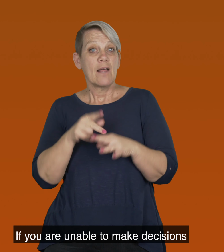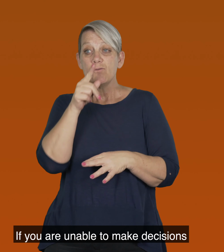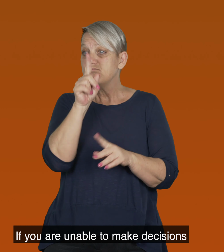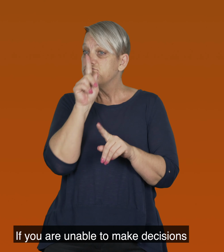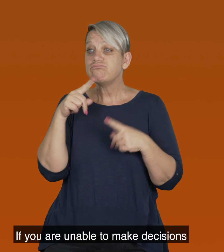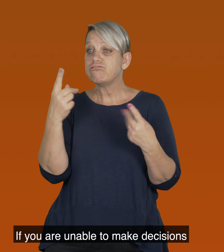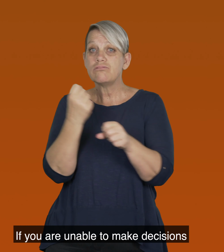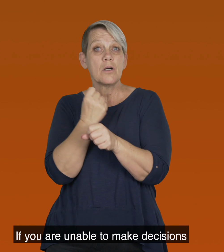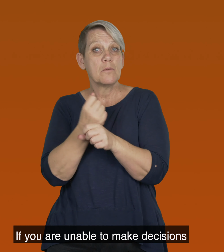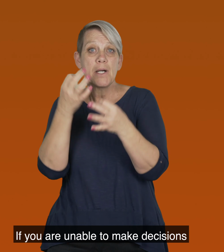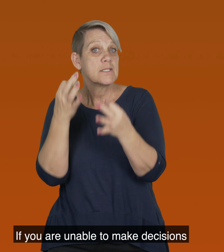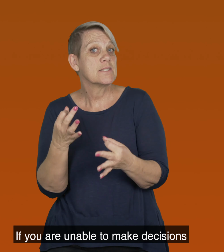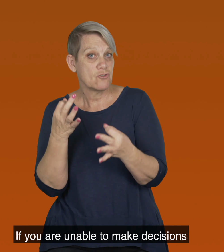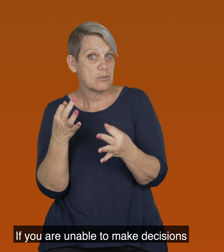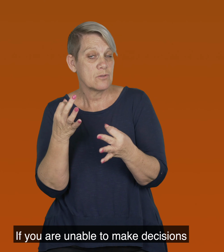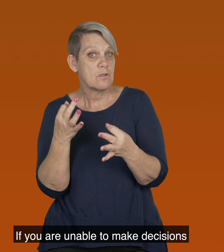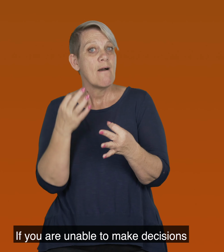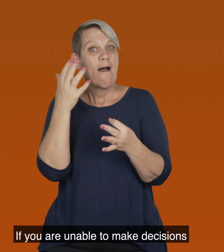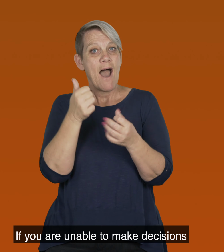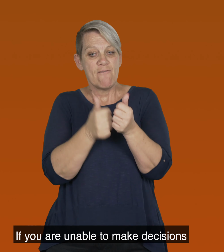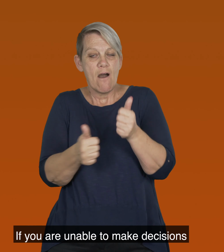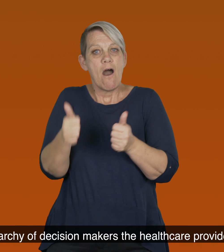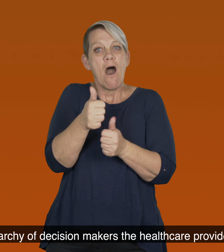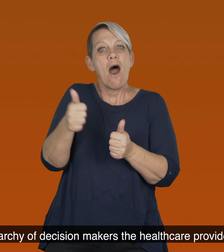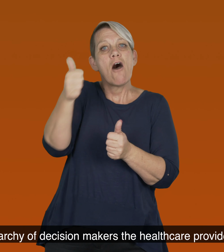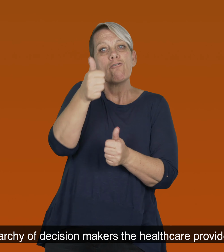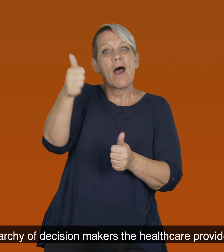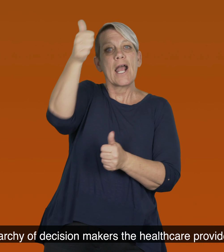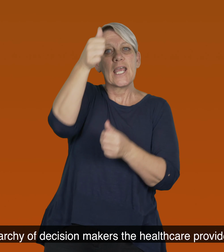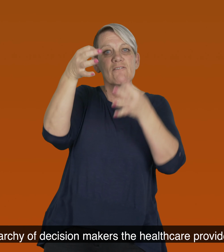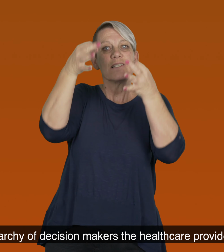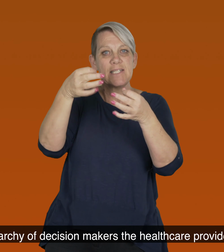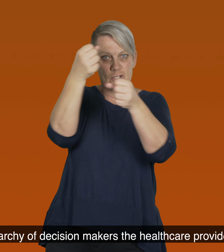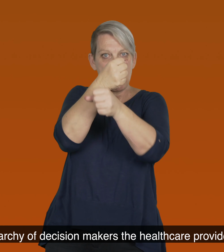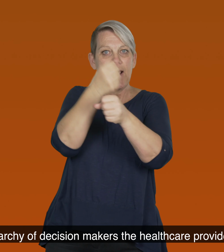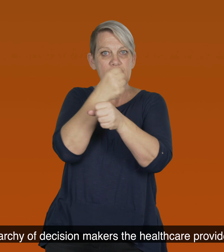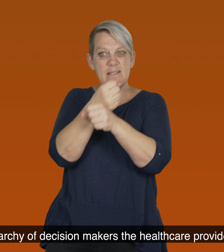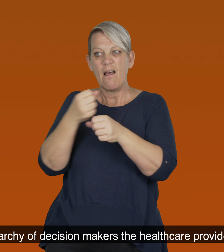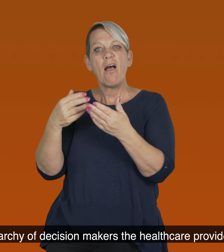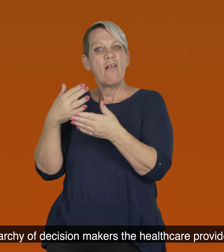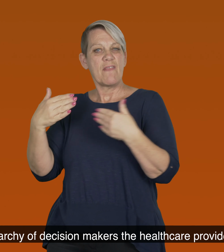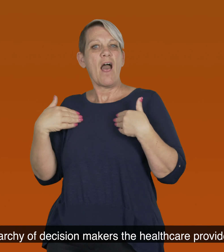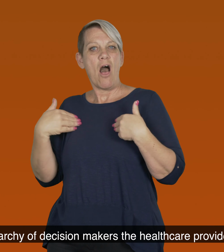If you are unable to make decisions, there is a hierarchy of decision makers the healthcare provider will follow.